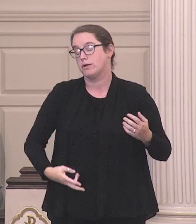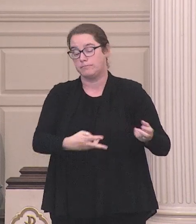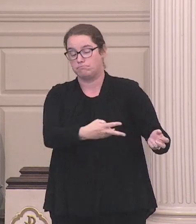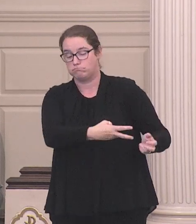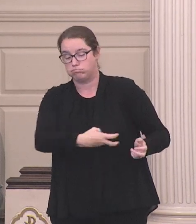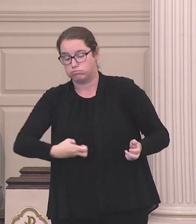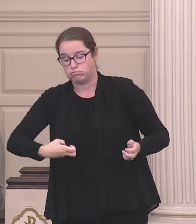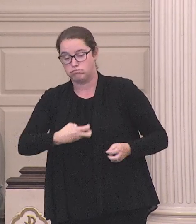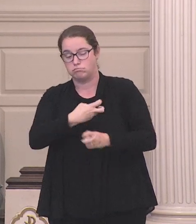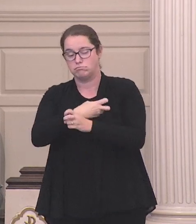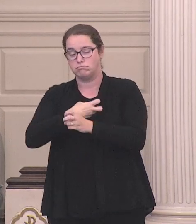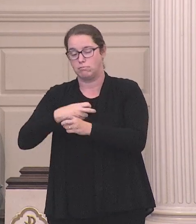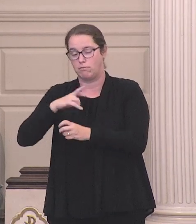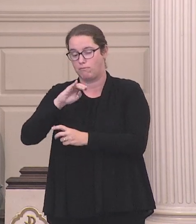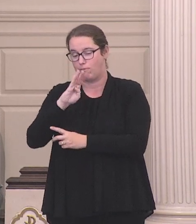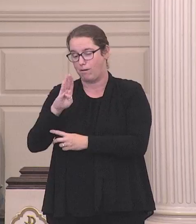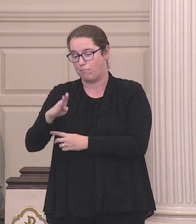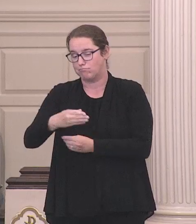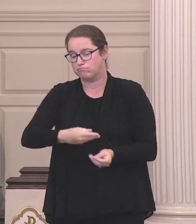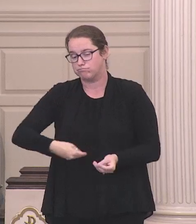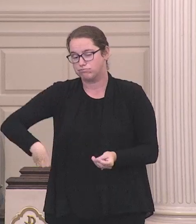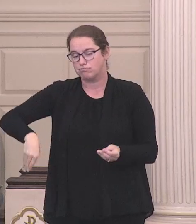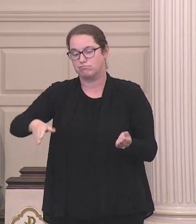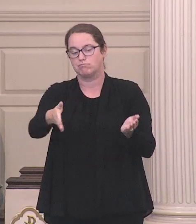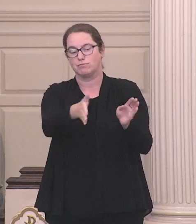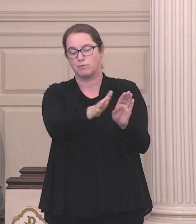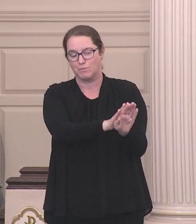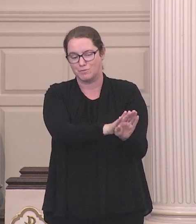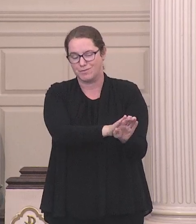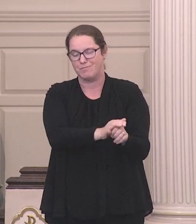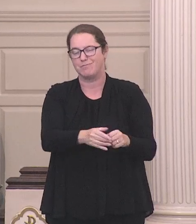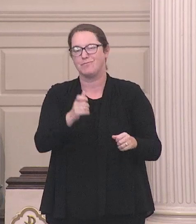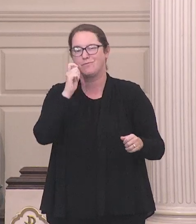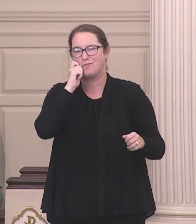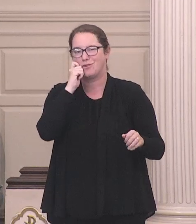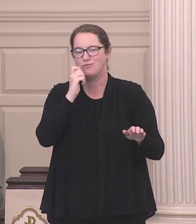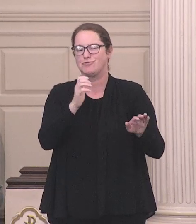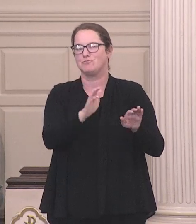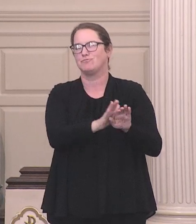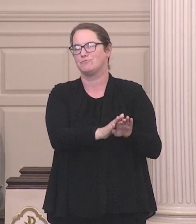one of his ribs and closed up its place with flesh.